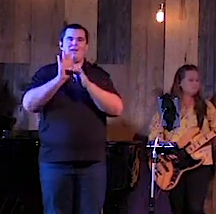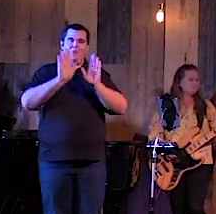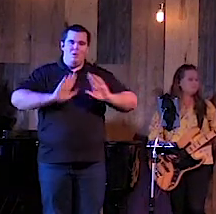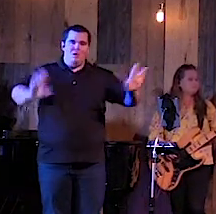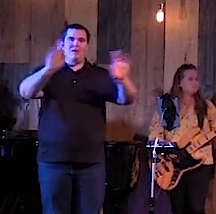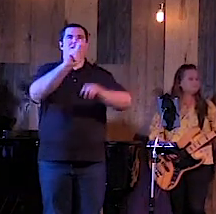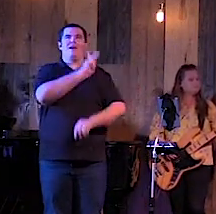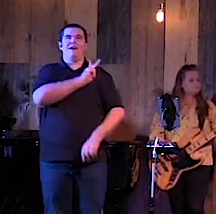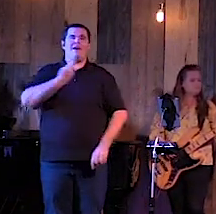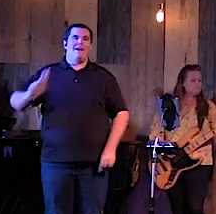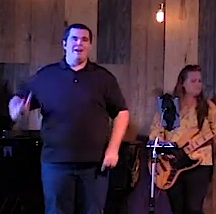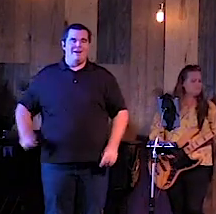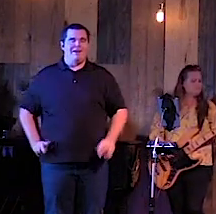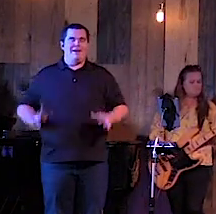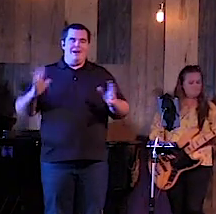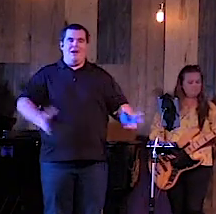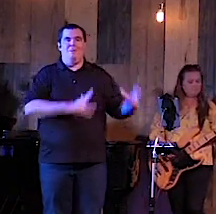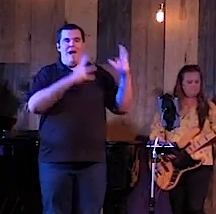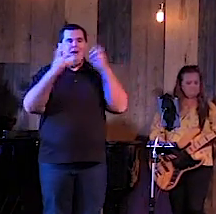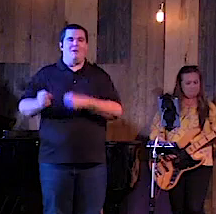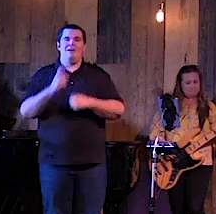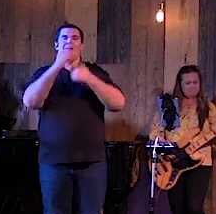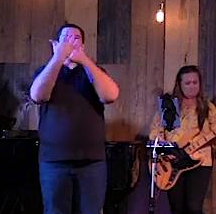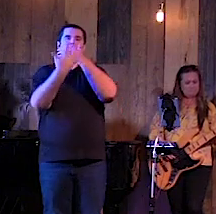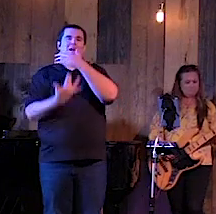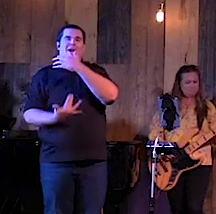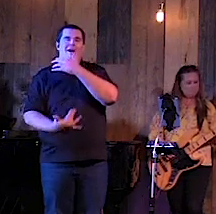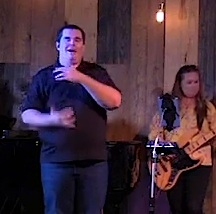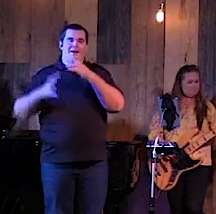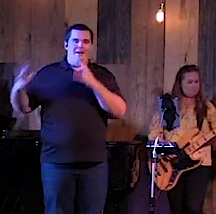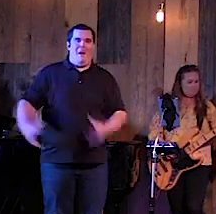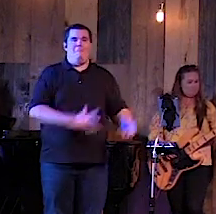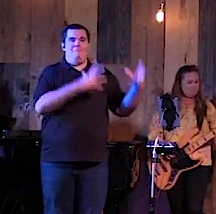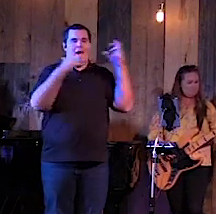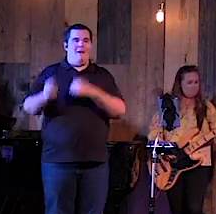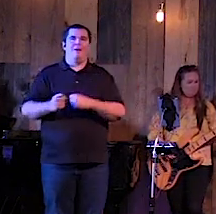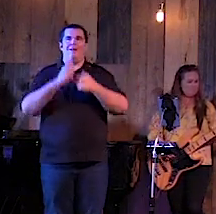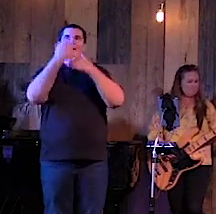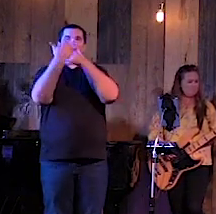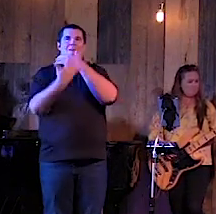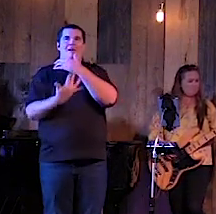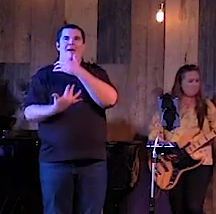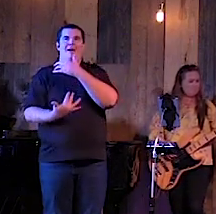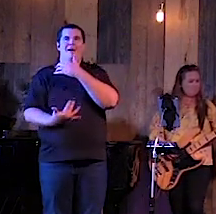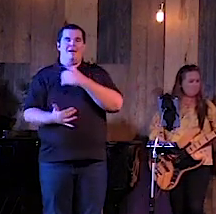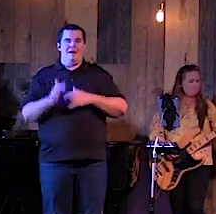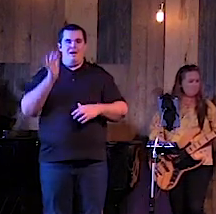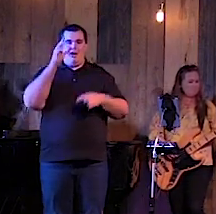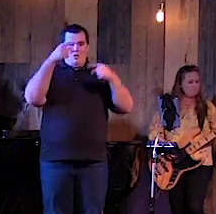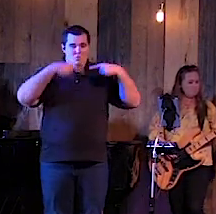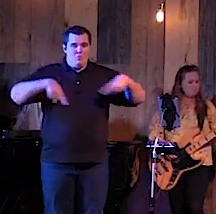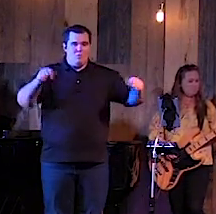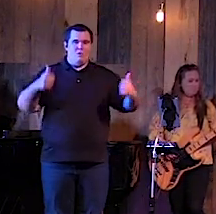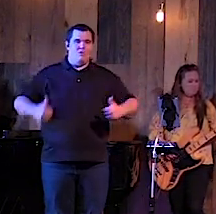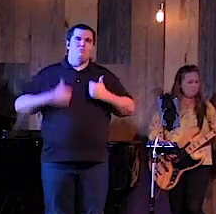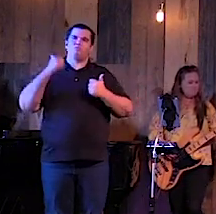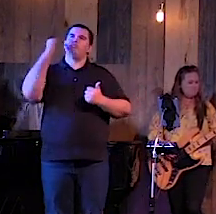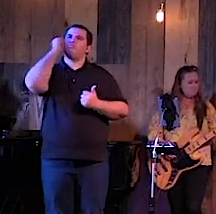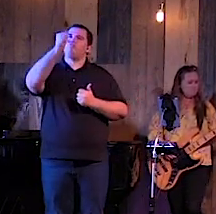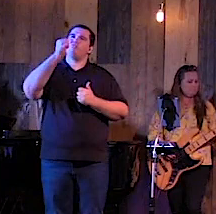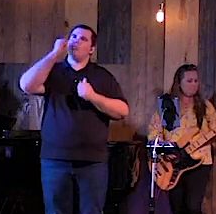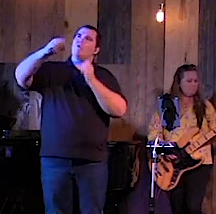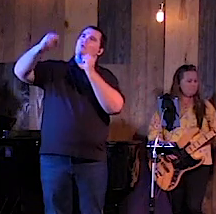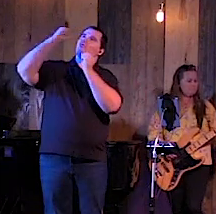Service for Jesus, your King. There's power in the blood, power in the blood. Would you